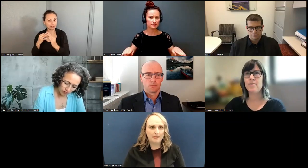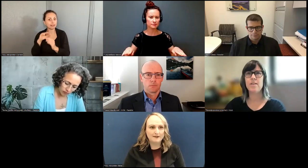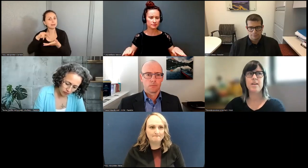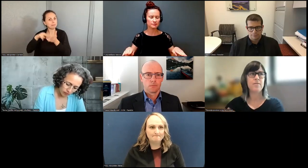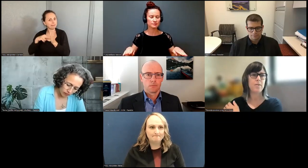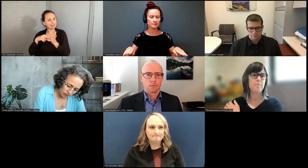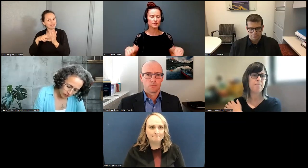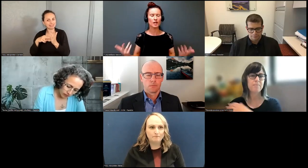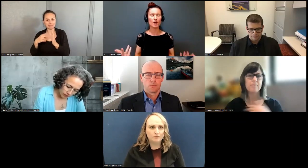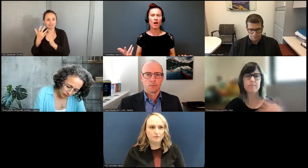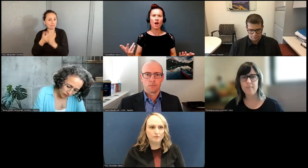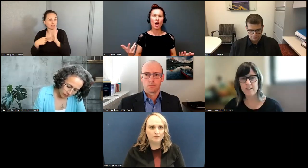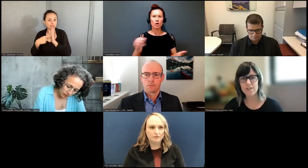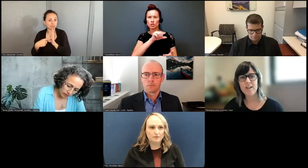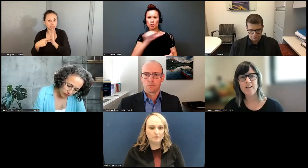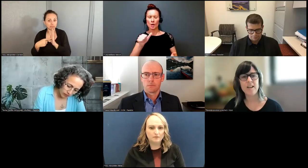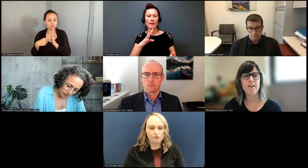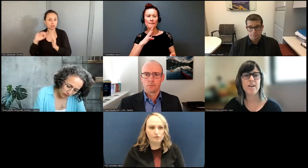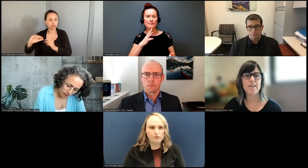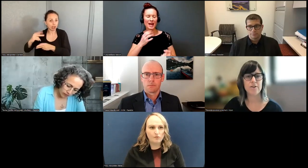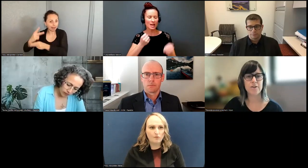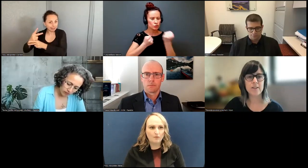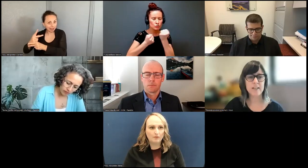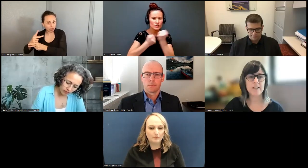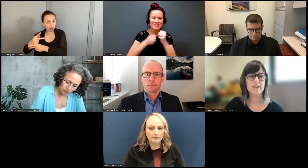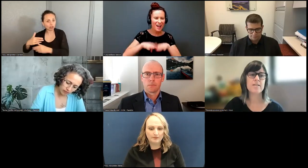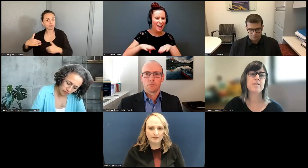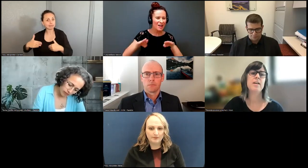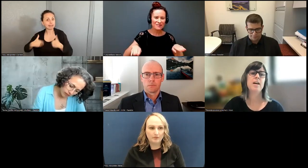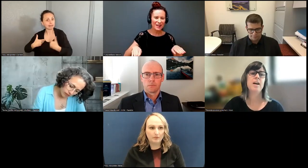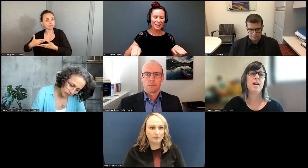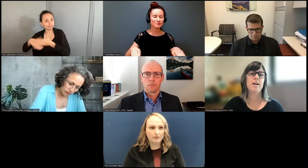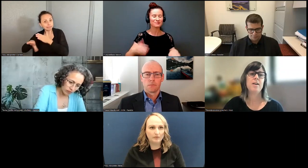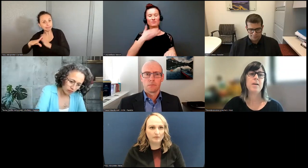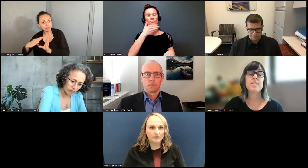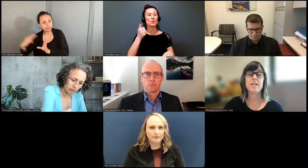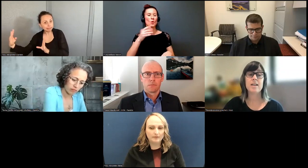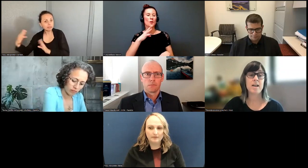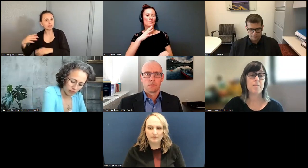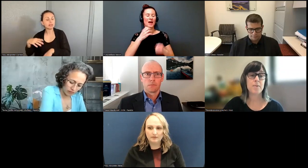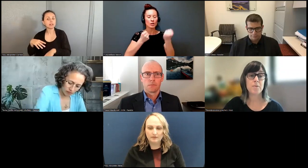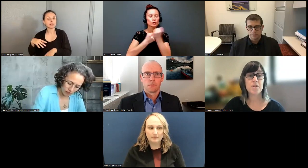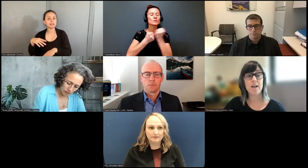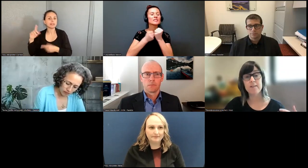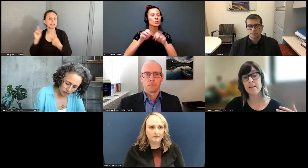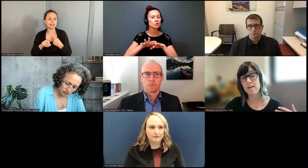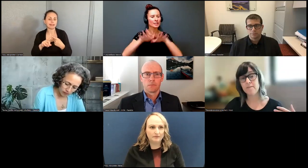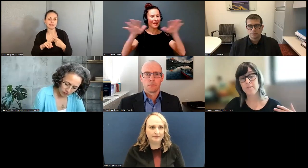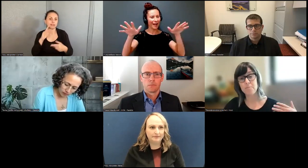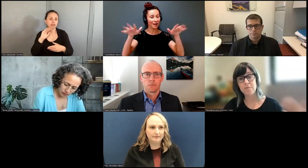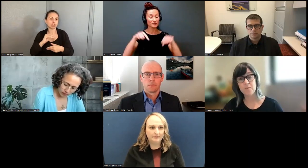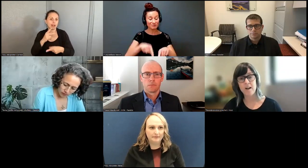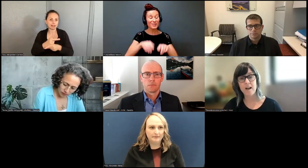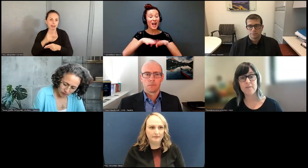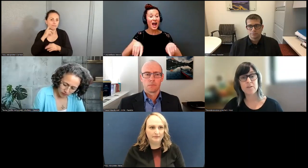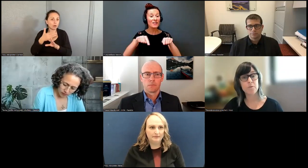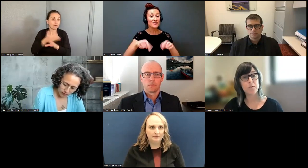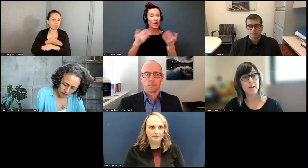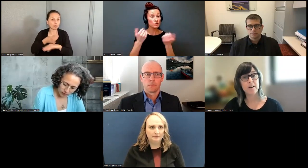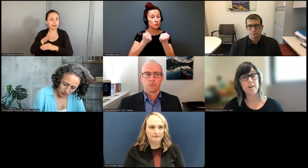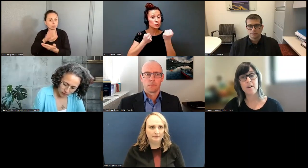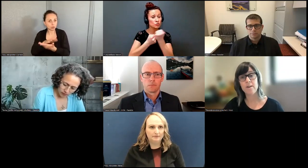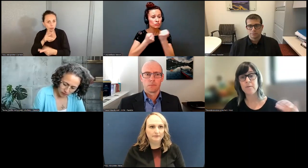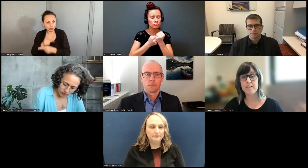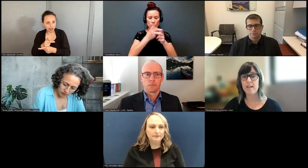means everything from childcare in the early years, extending up through childcare for before and after